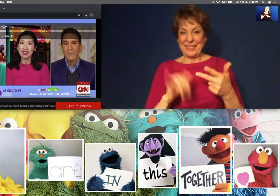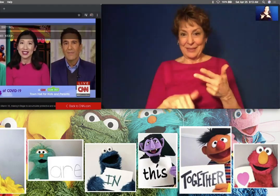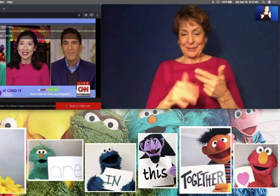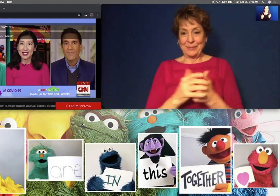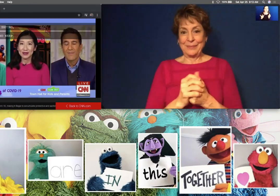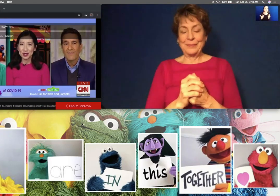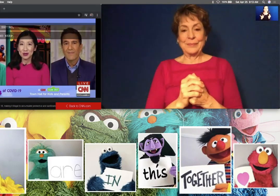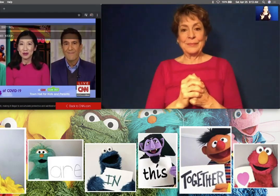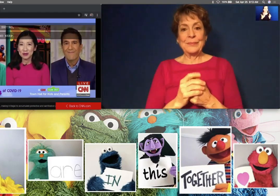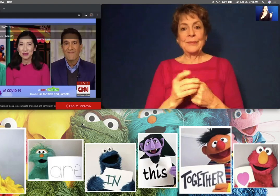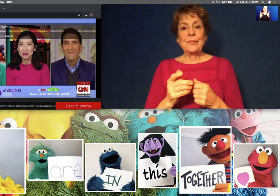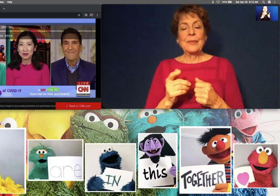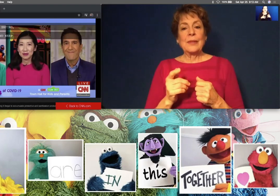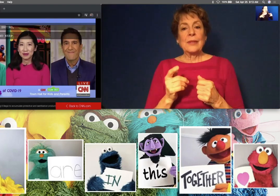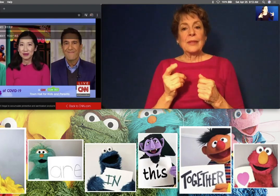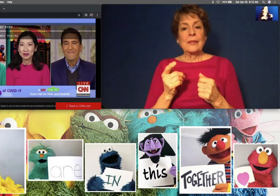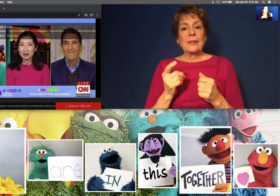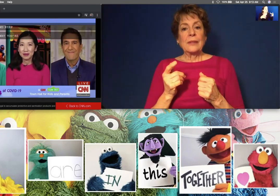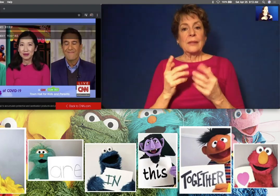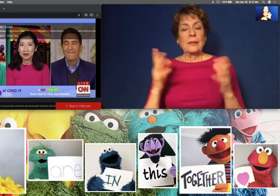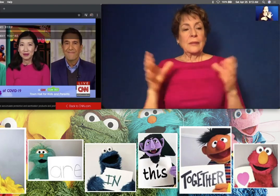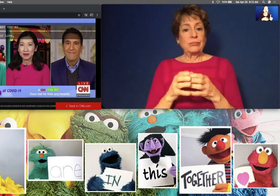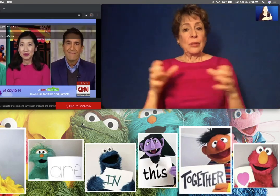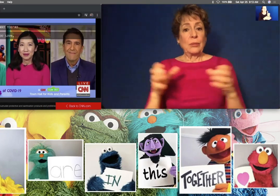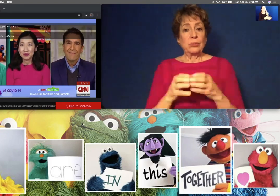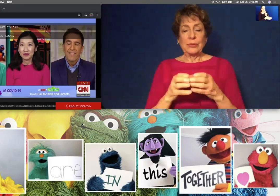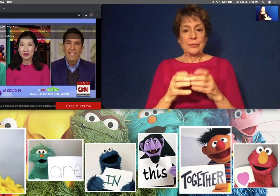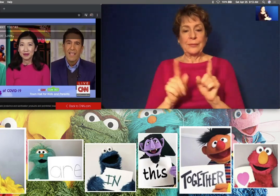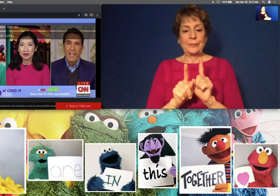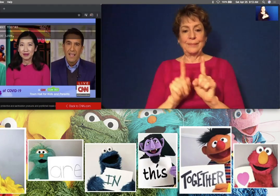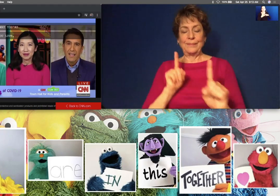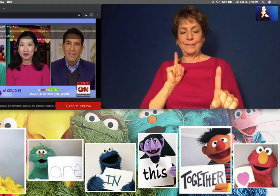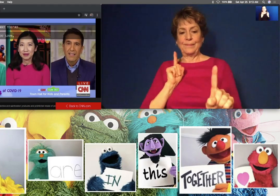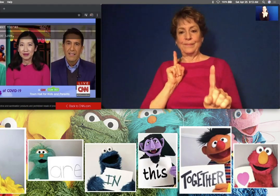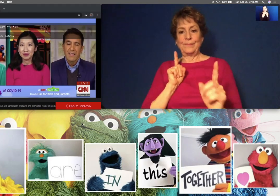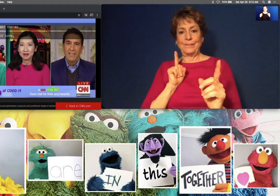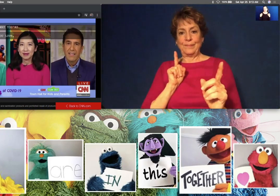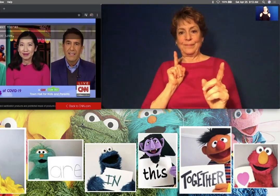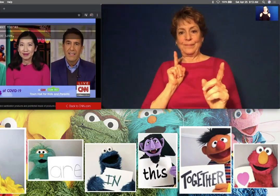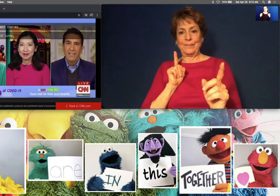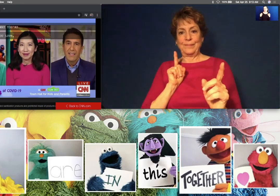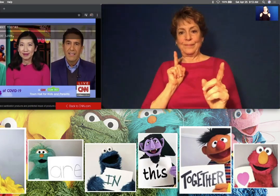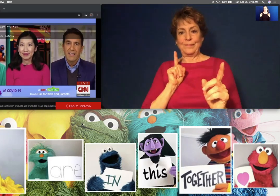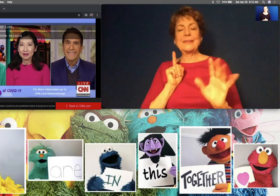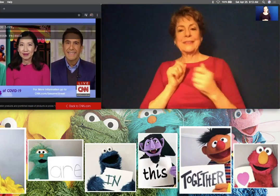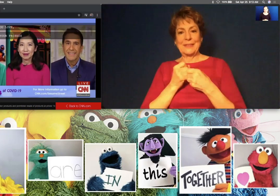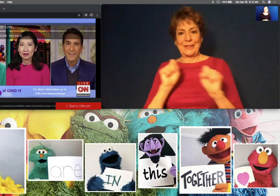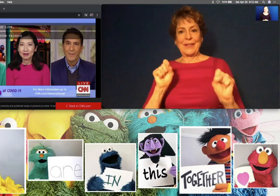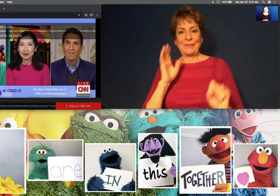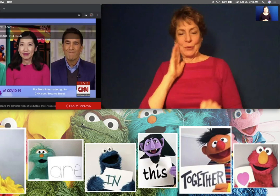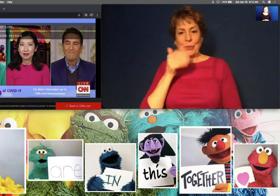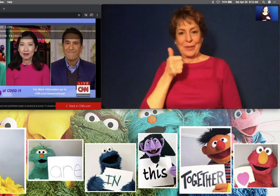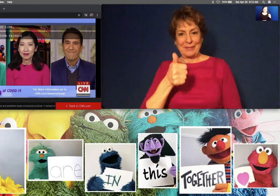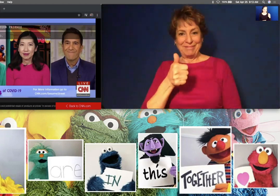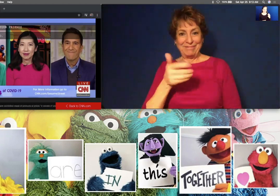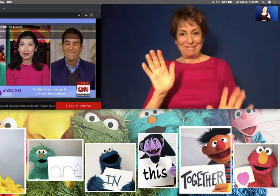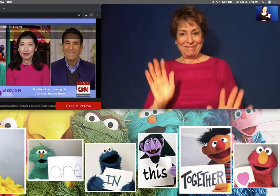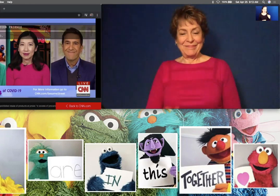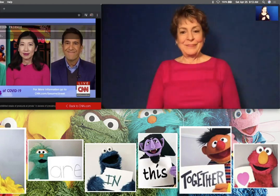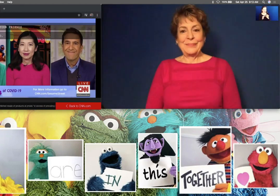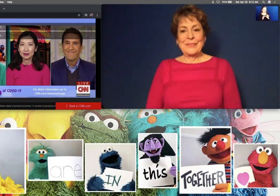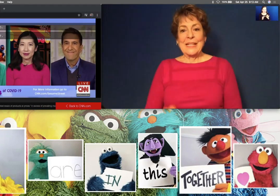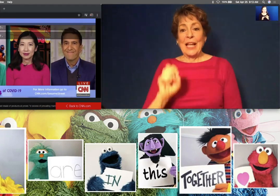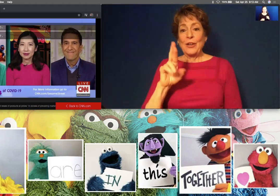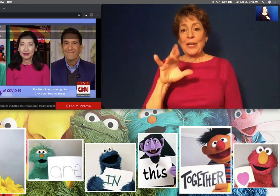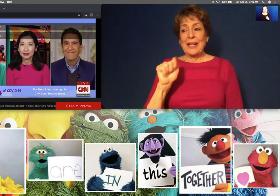those that you love, your family members, your friends, and everyone around you healthy and safe too. It is that hard part, right? And I know we're all seeing it in our own houses